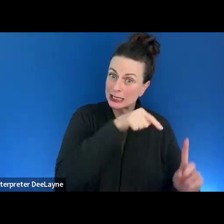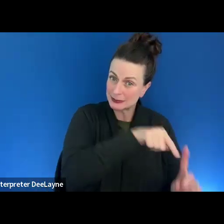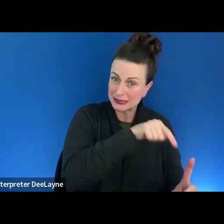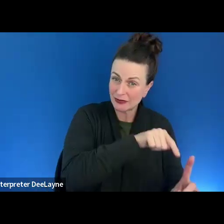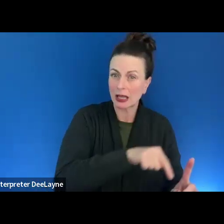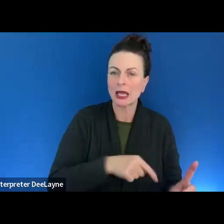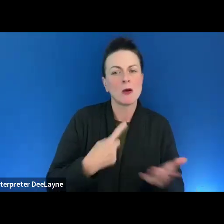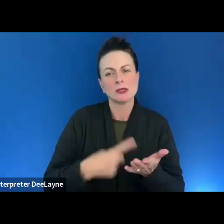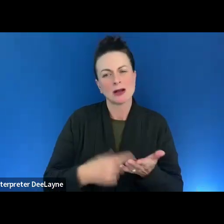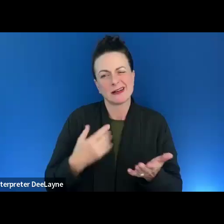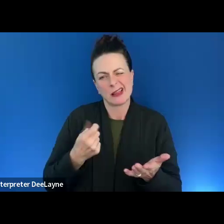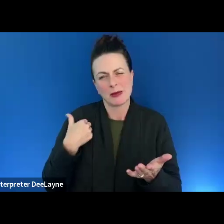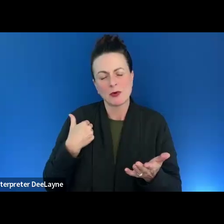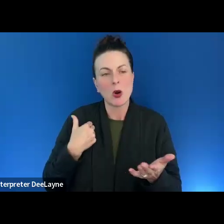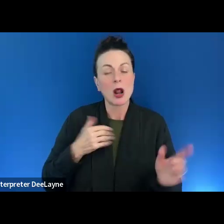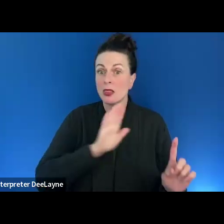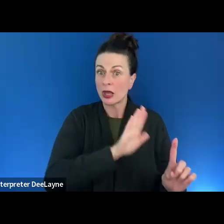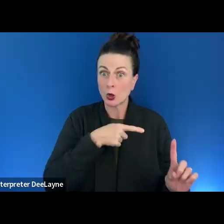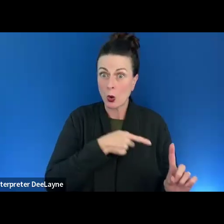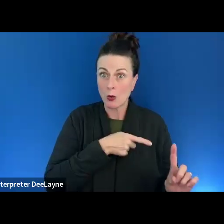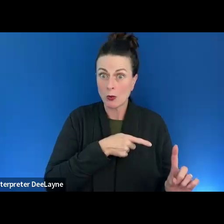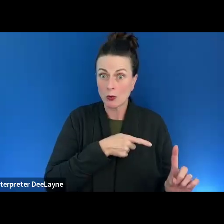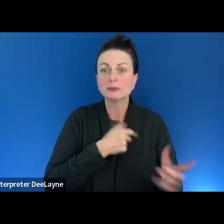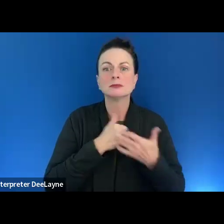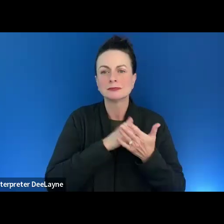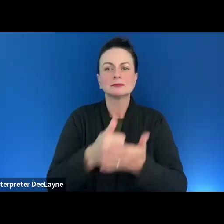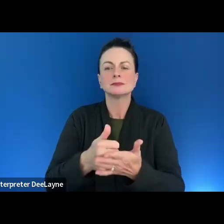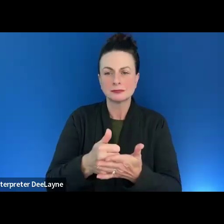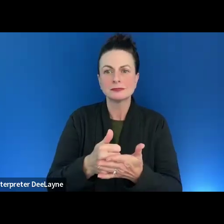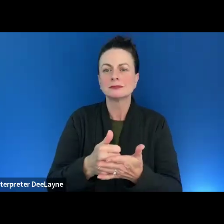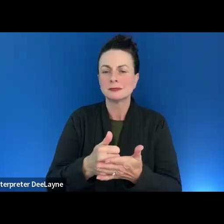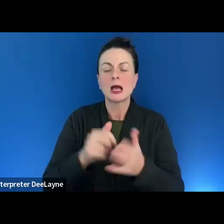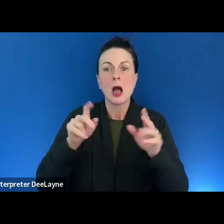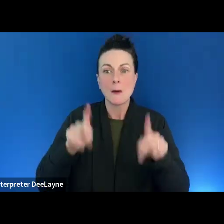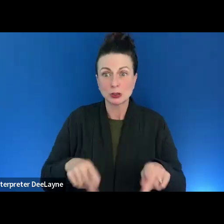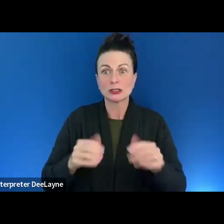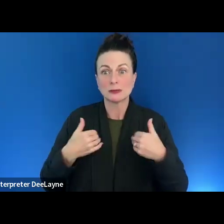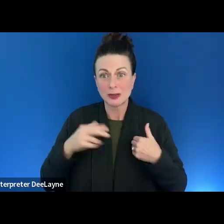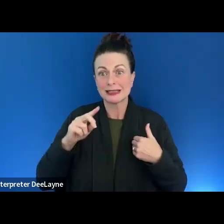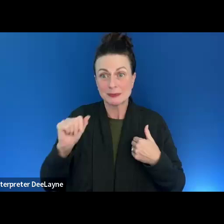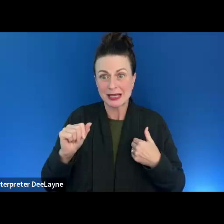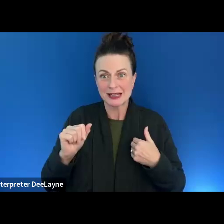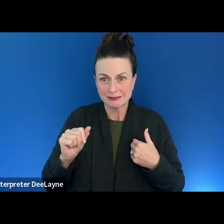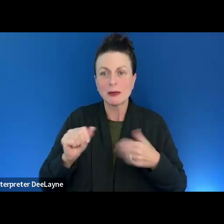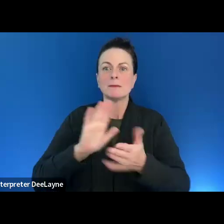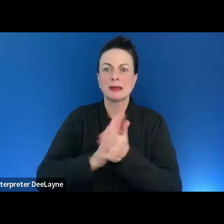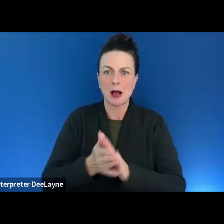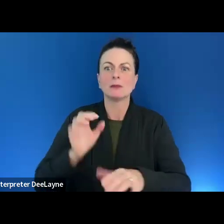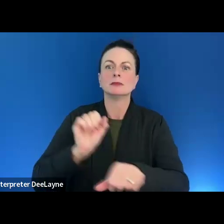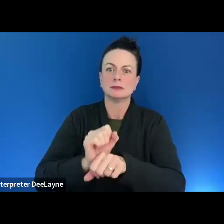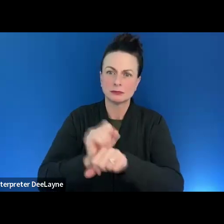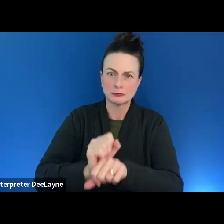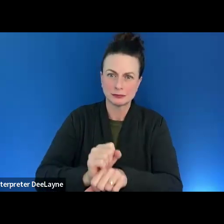specifically, as we talked about before, their goal is to help a person with a disability achieve employment. So that can either